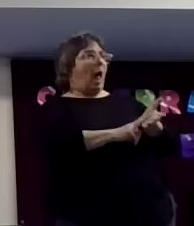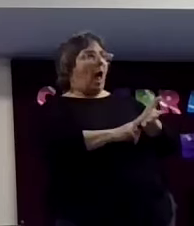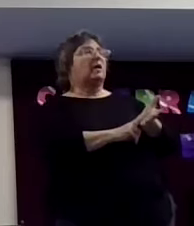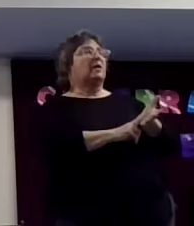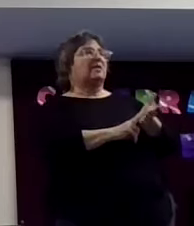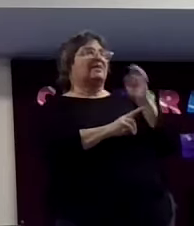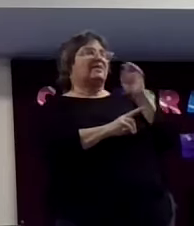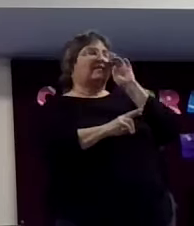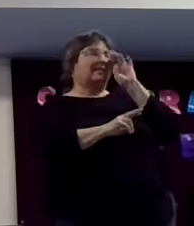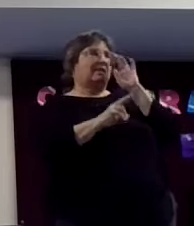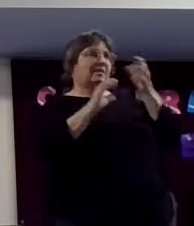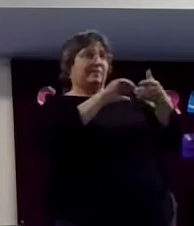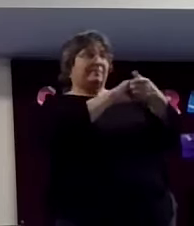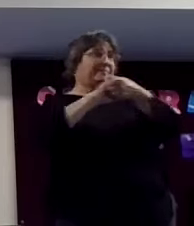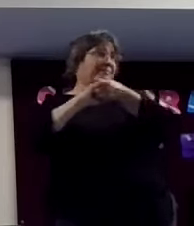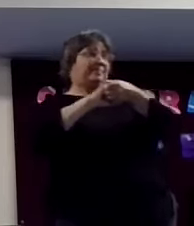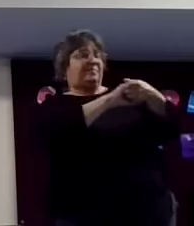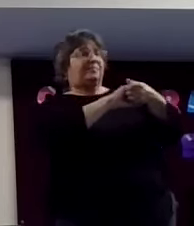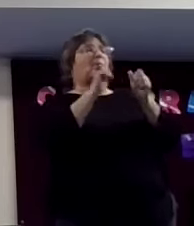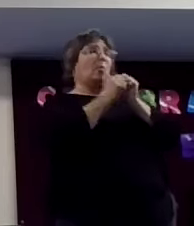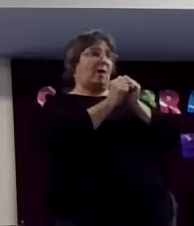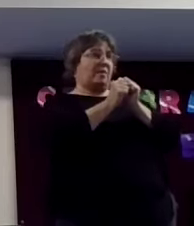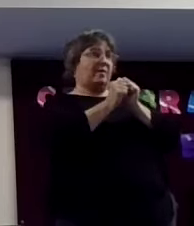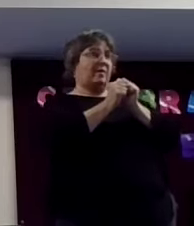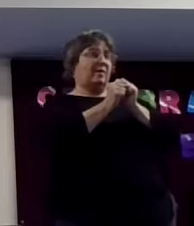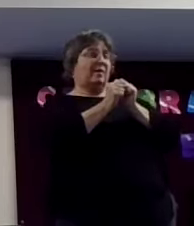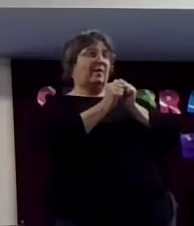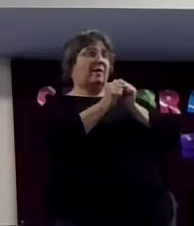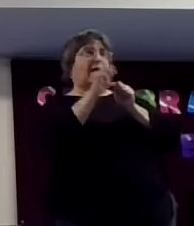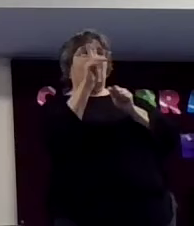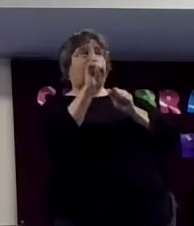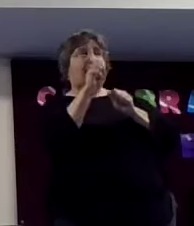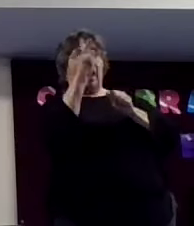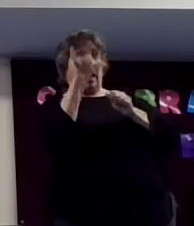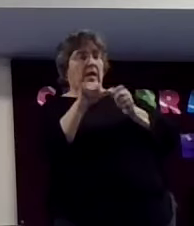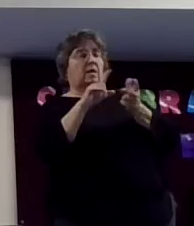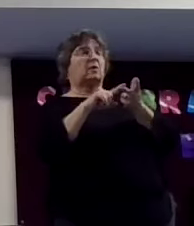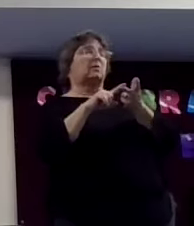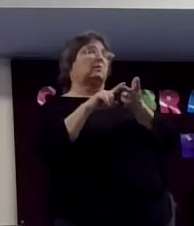do in conjunction with someone like Ken Bailey.